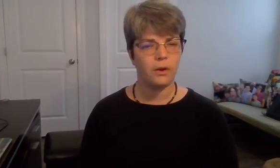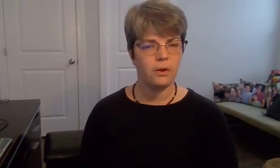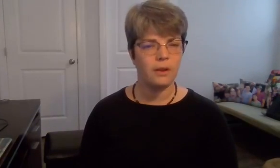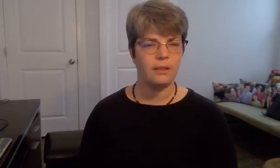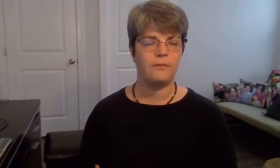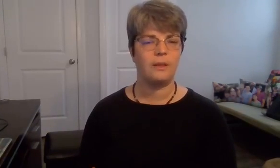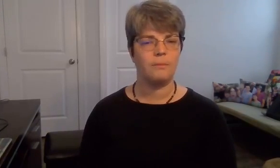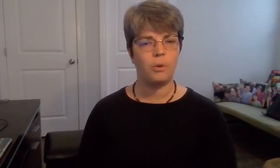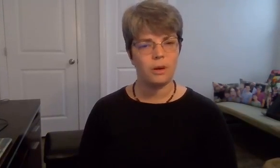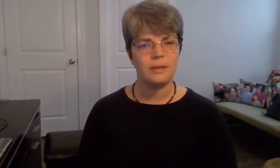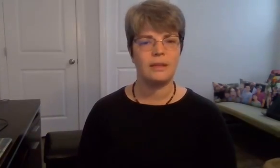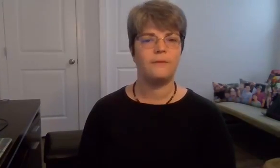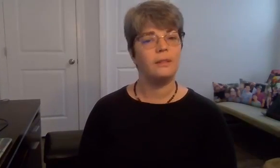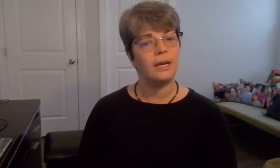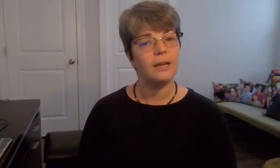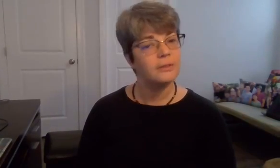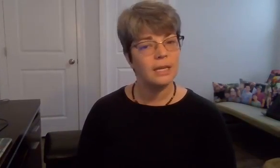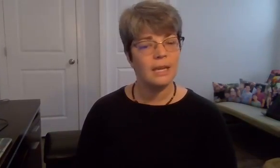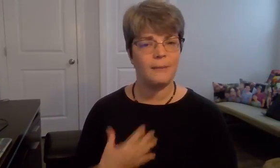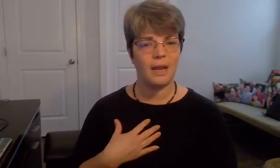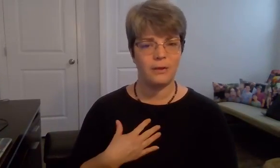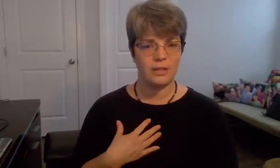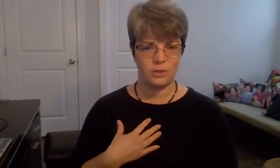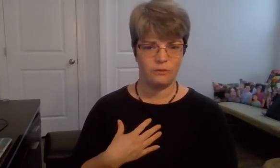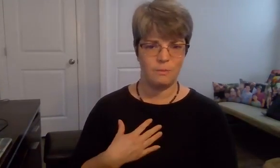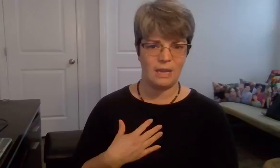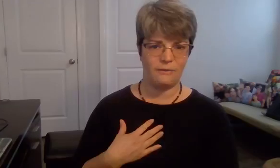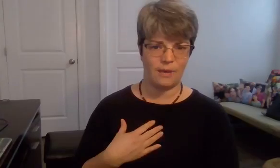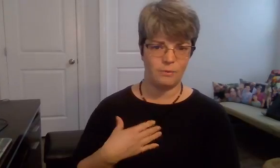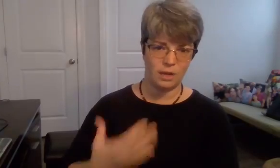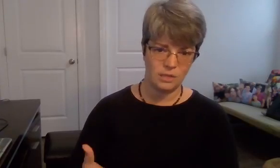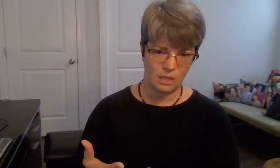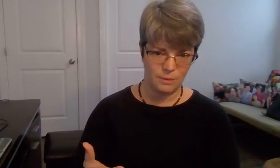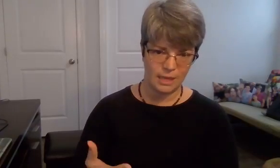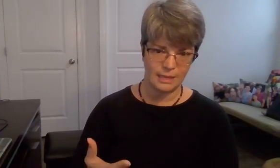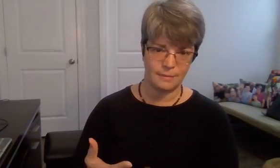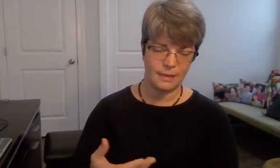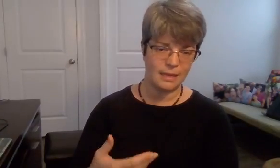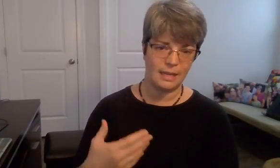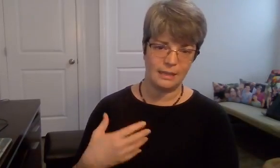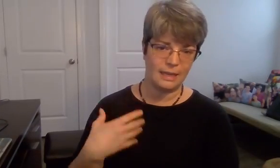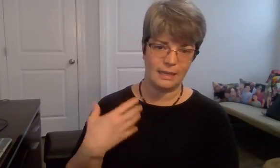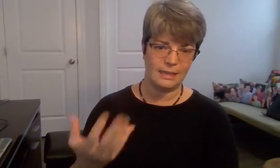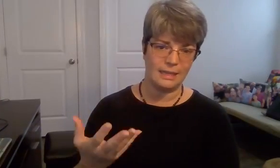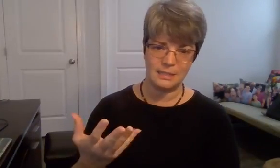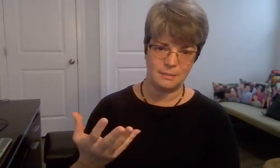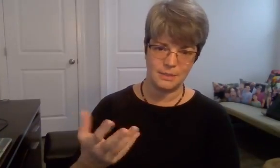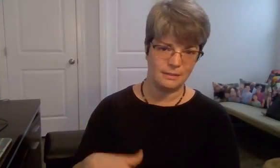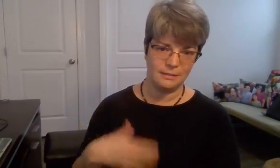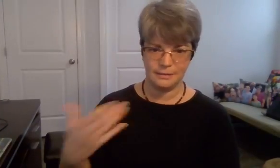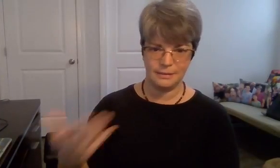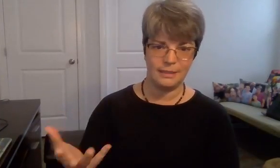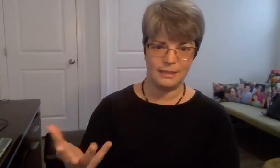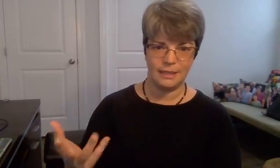heard, they feel important, they feel loved. I mean, I know that's true for me. If I'm trying to communicate something and I can't seem to get it out